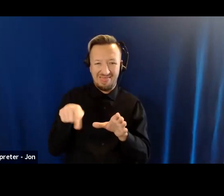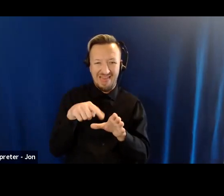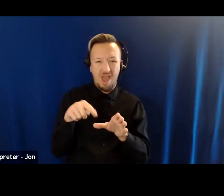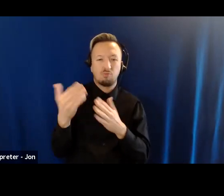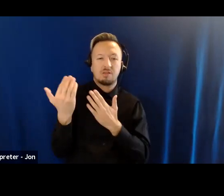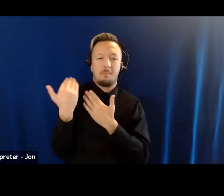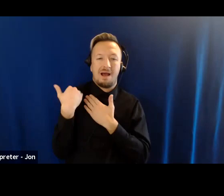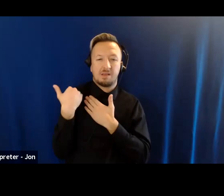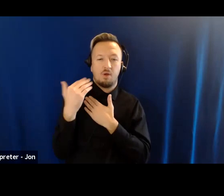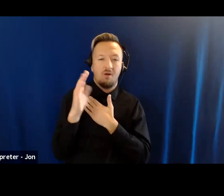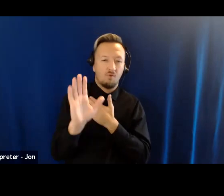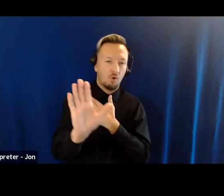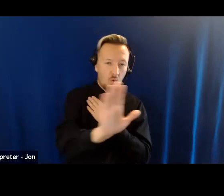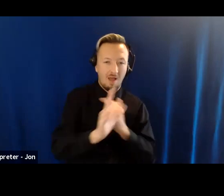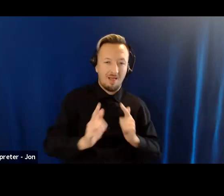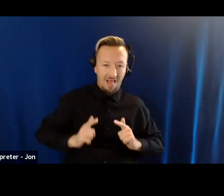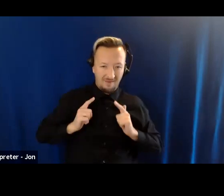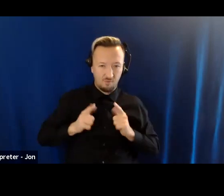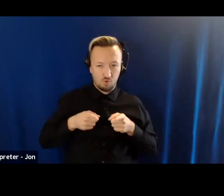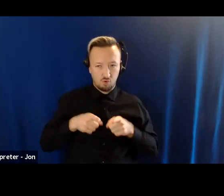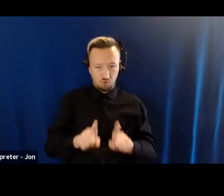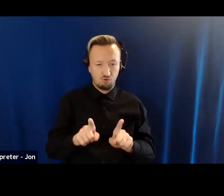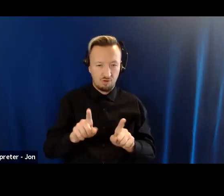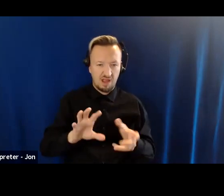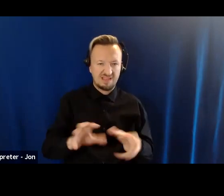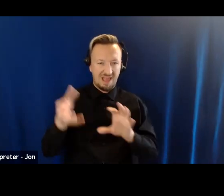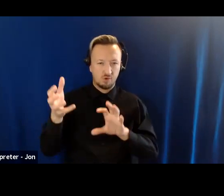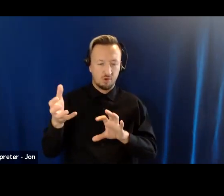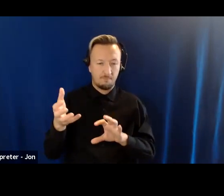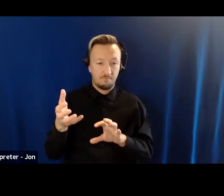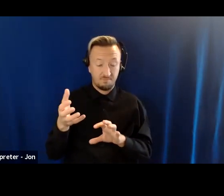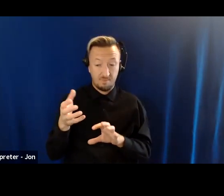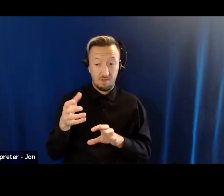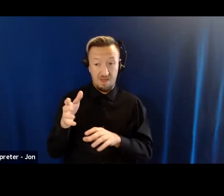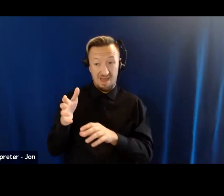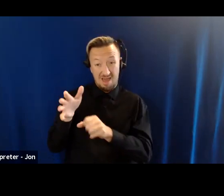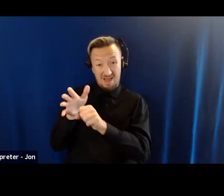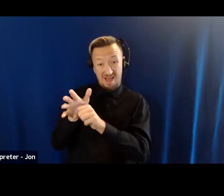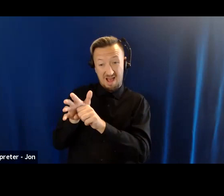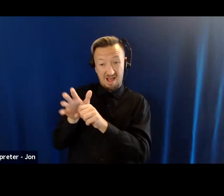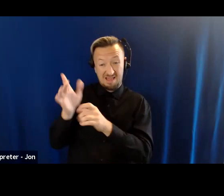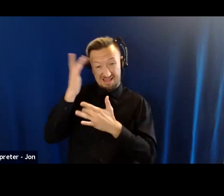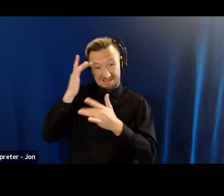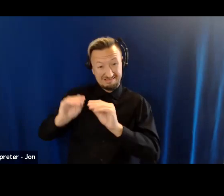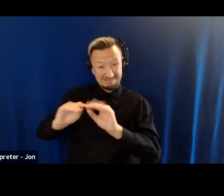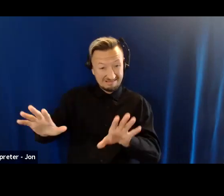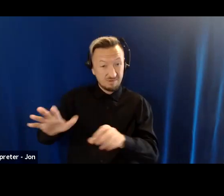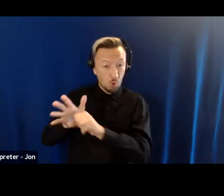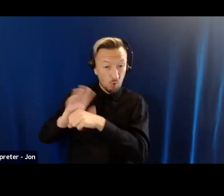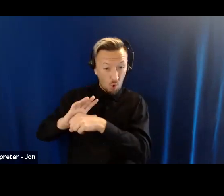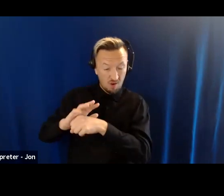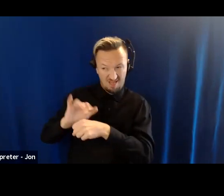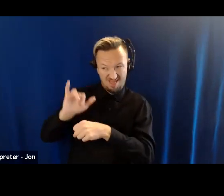lives in disasters. This pandemic and the lack of response has led to